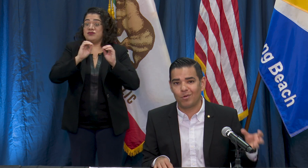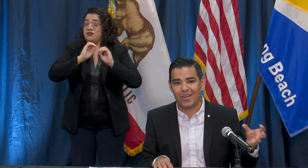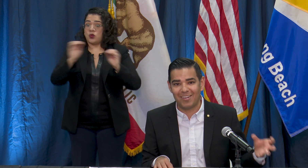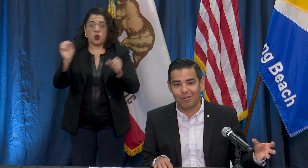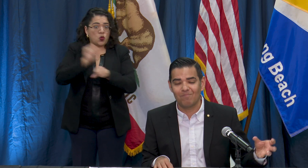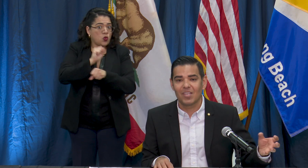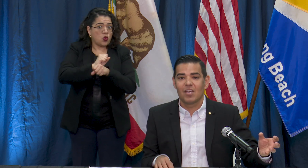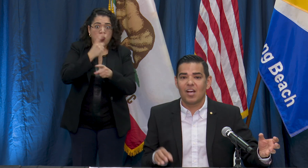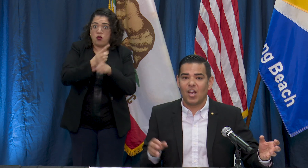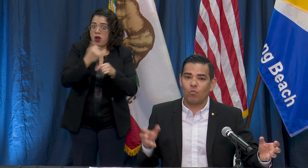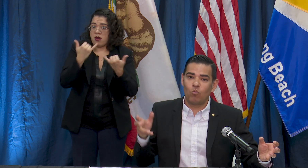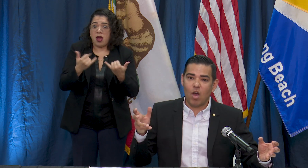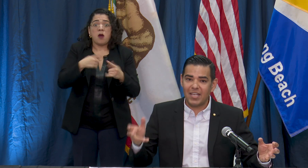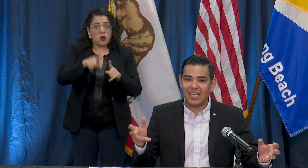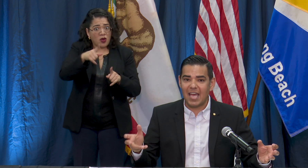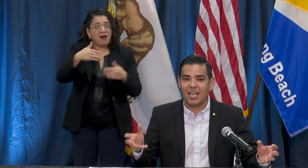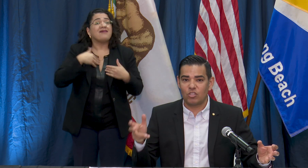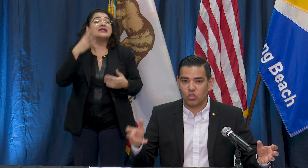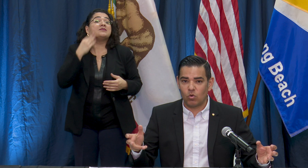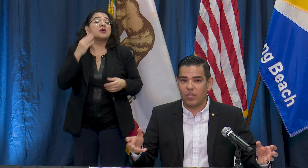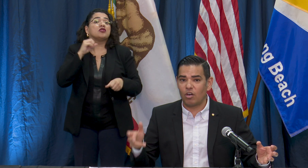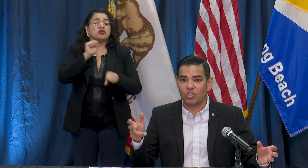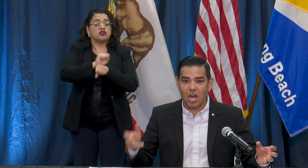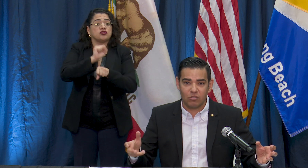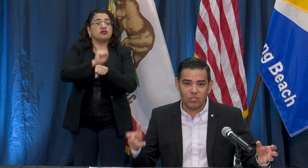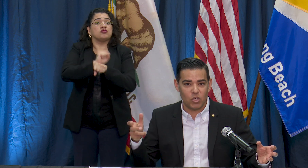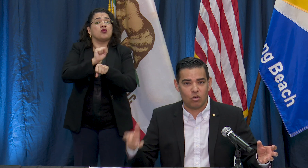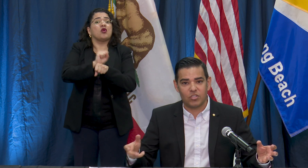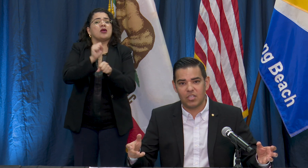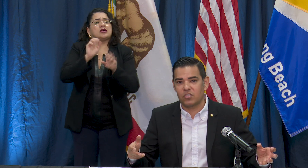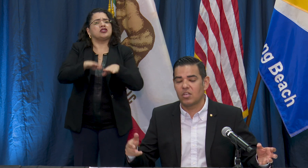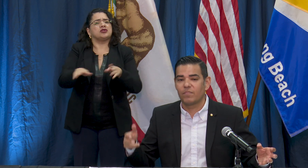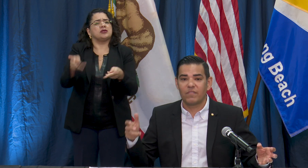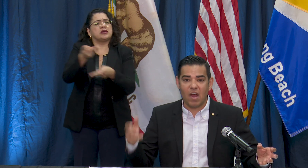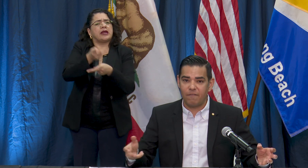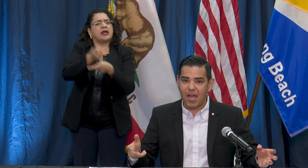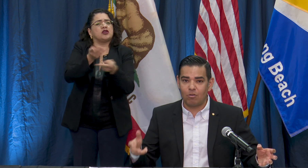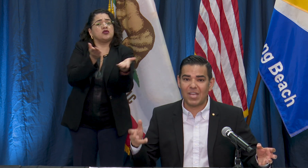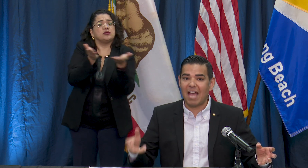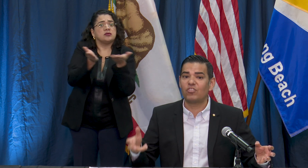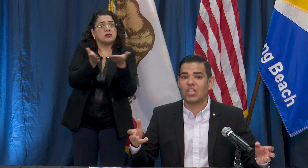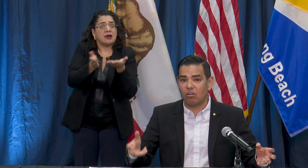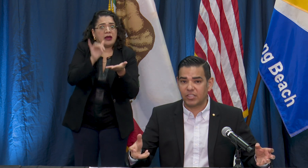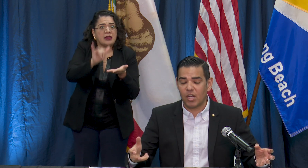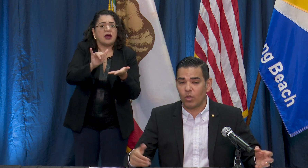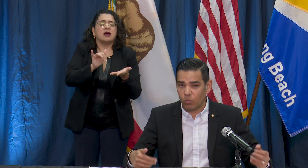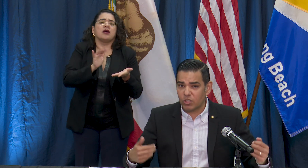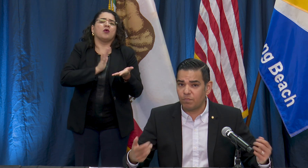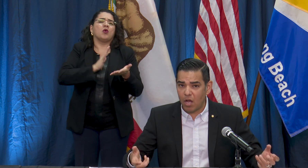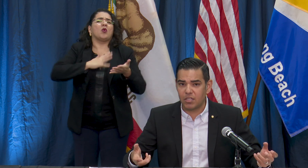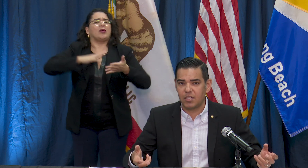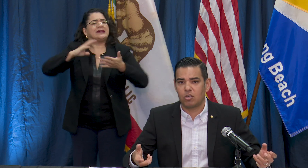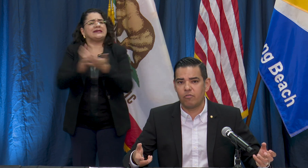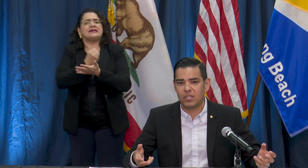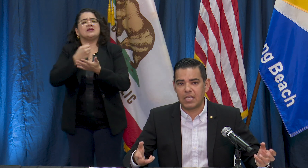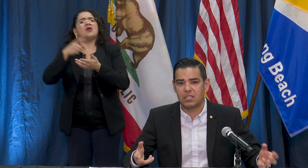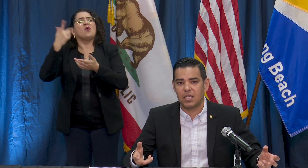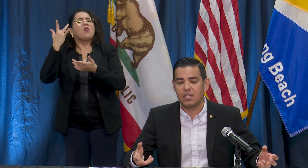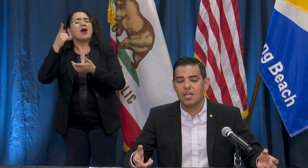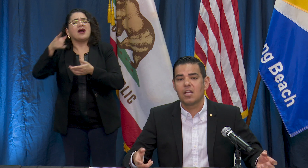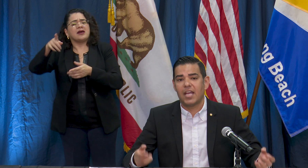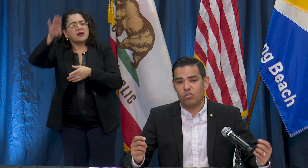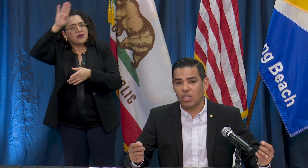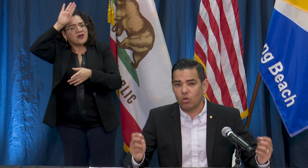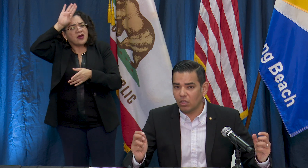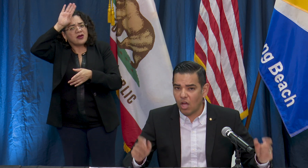child care provider, we want to get and ensure that our doctors and nurses, firefighters have child care while they're responding to